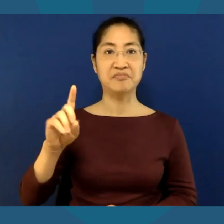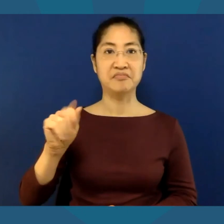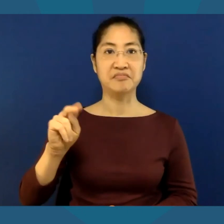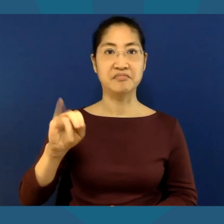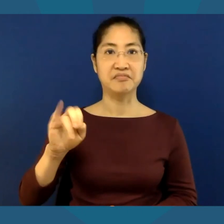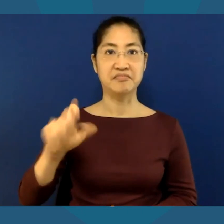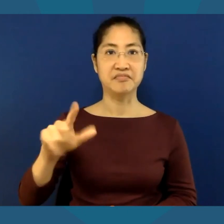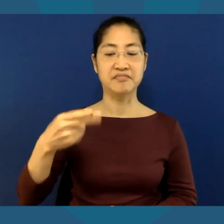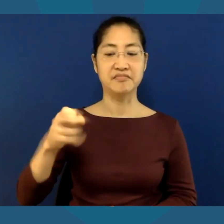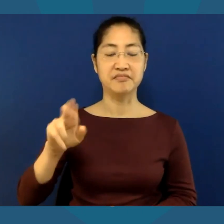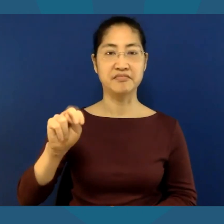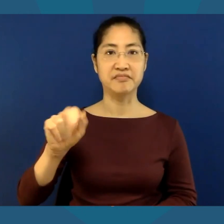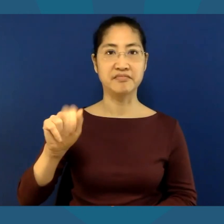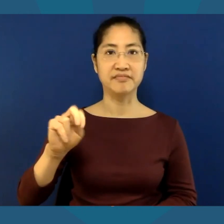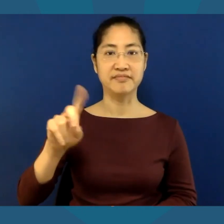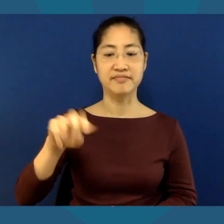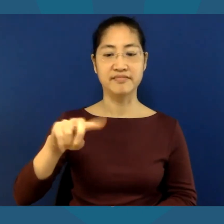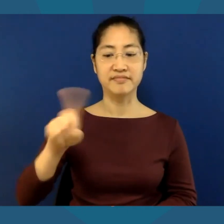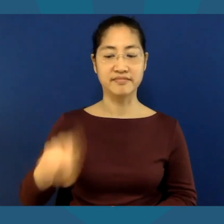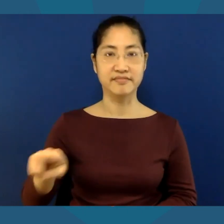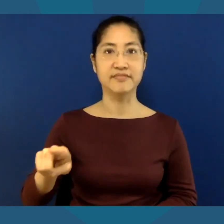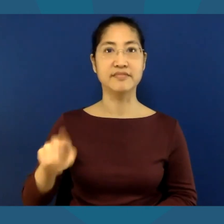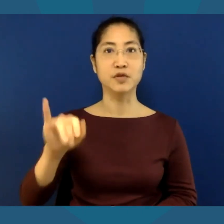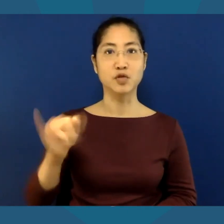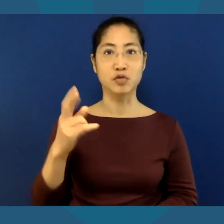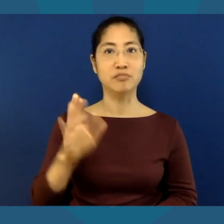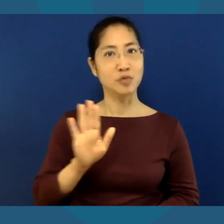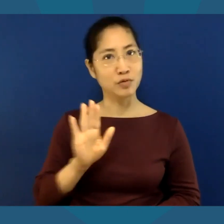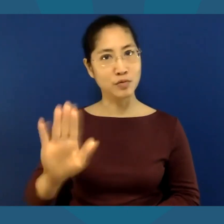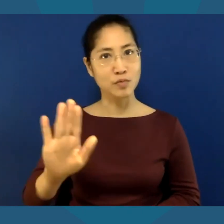My name is Daniel Hernandez, Jr.,